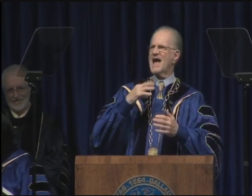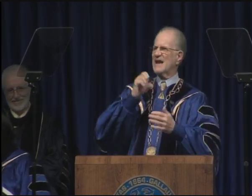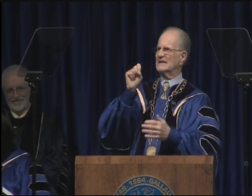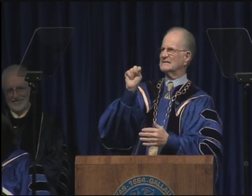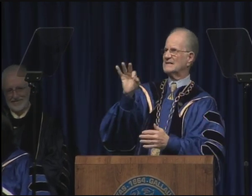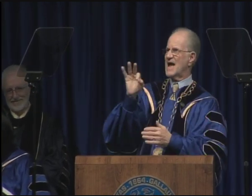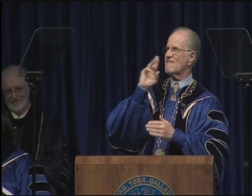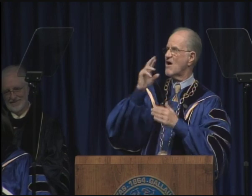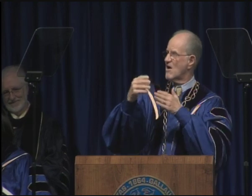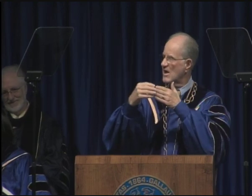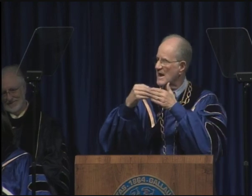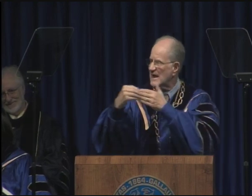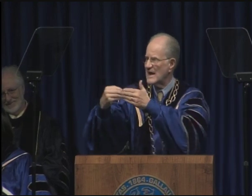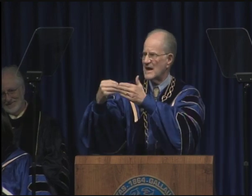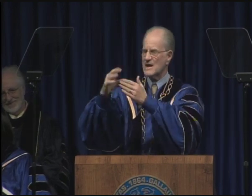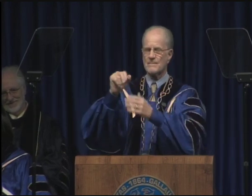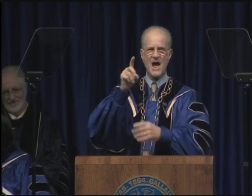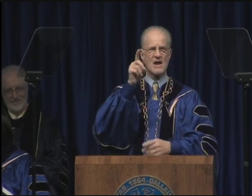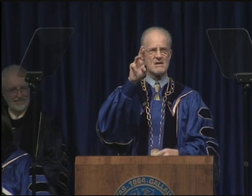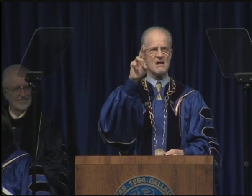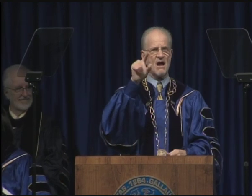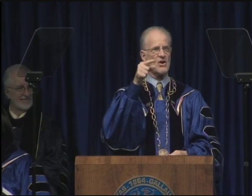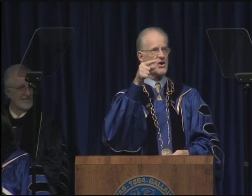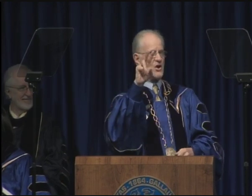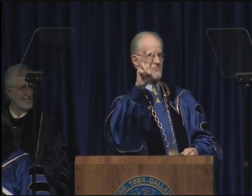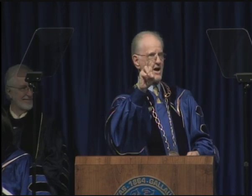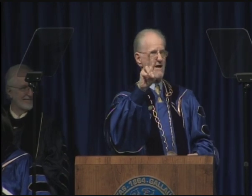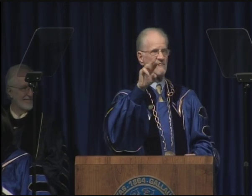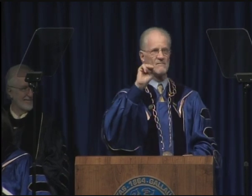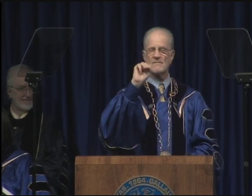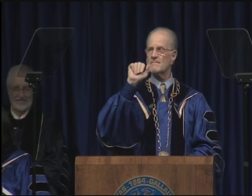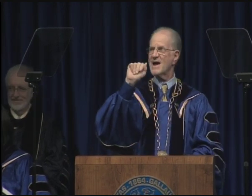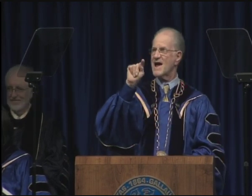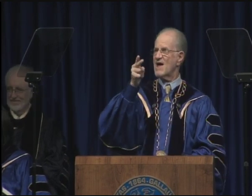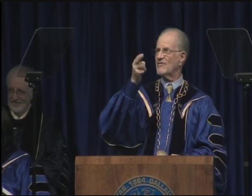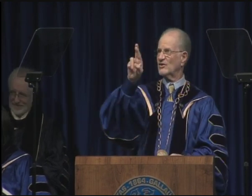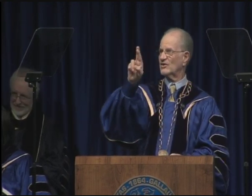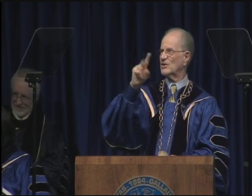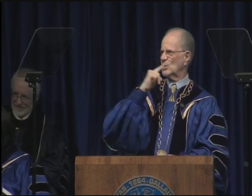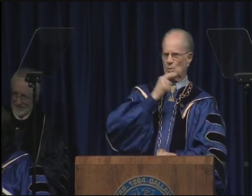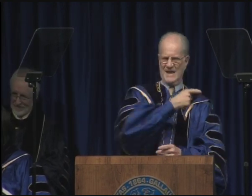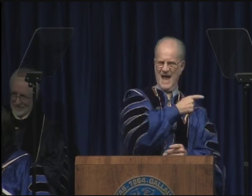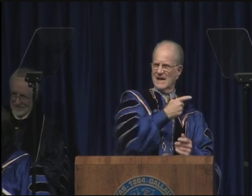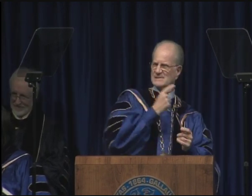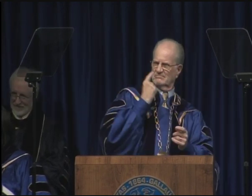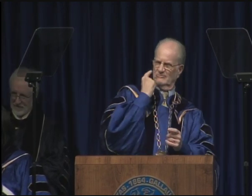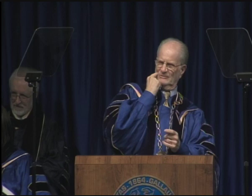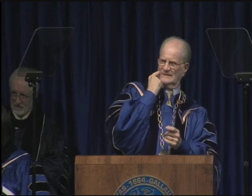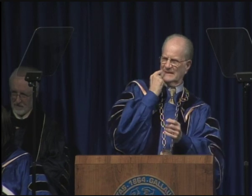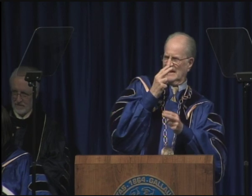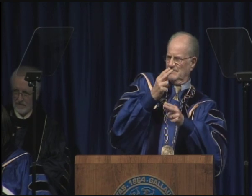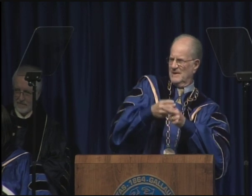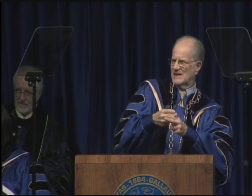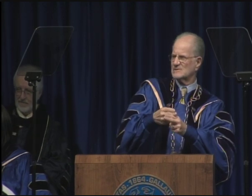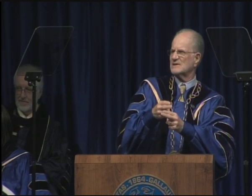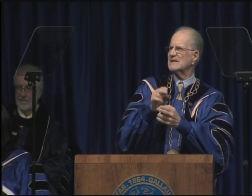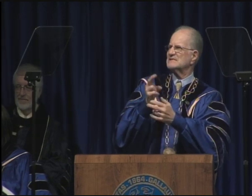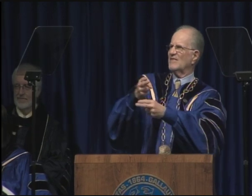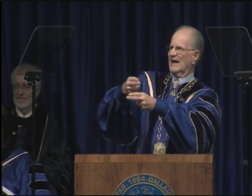Our graduate faculty and staff are led by Dr. Gallaudet Mather, who, as he mentioned, is